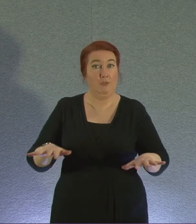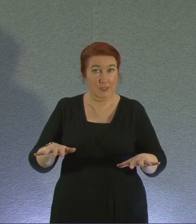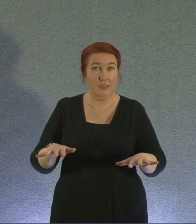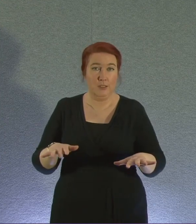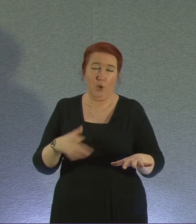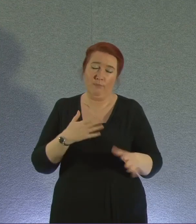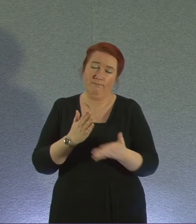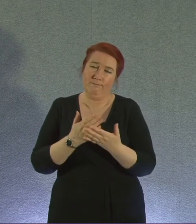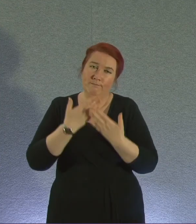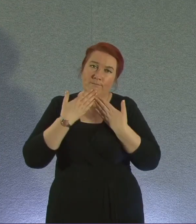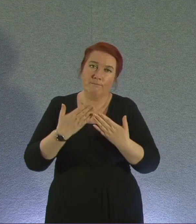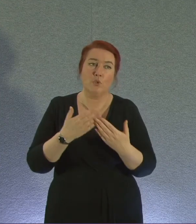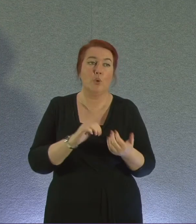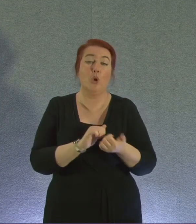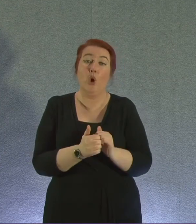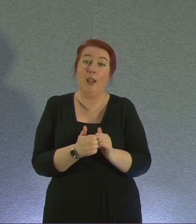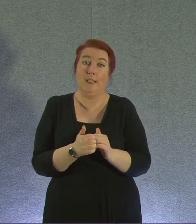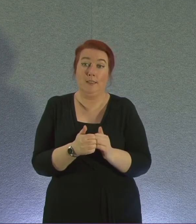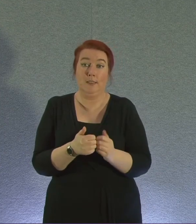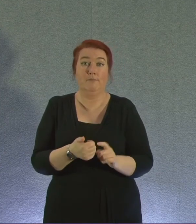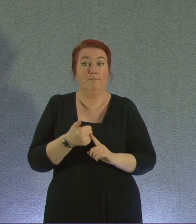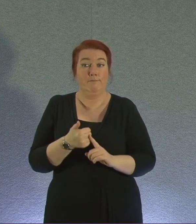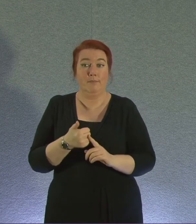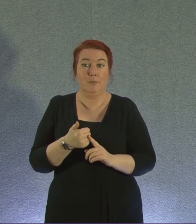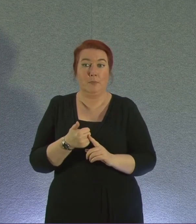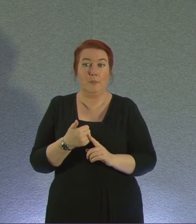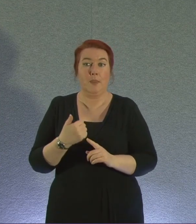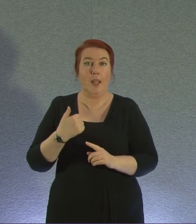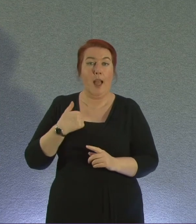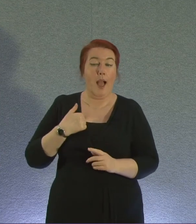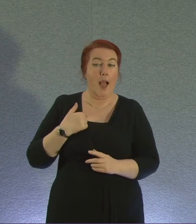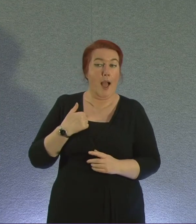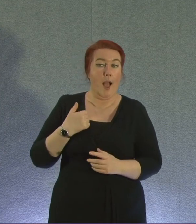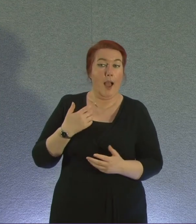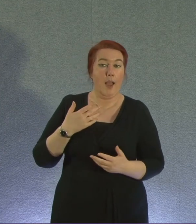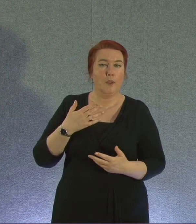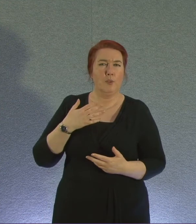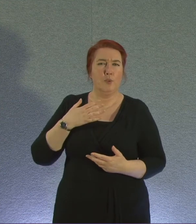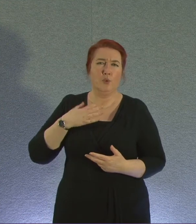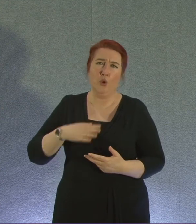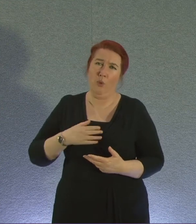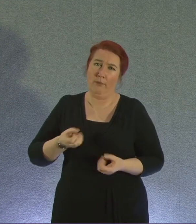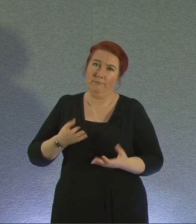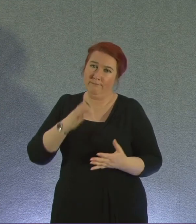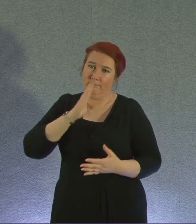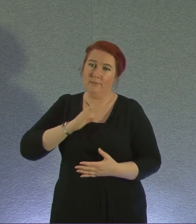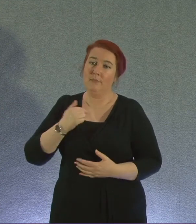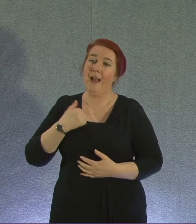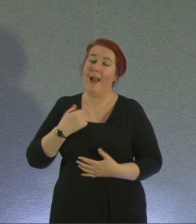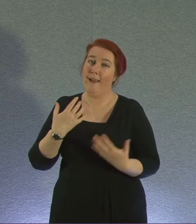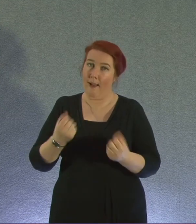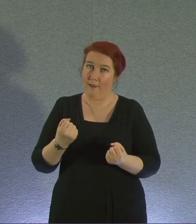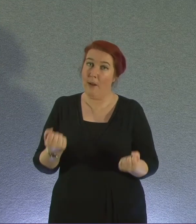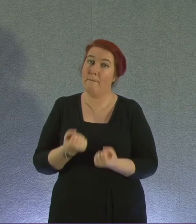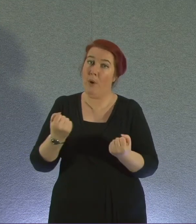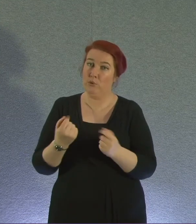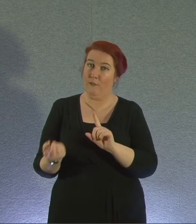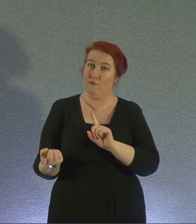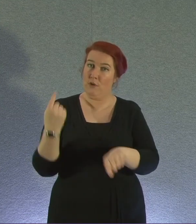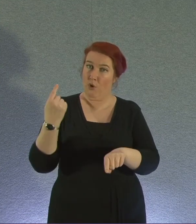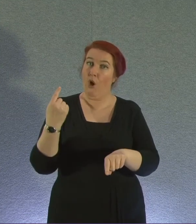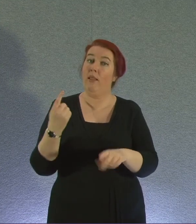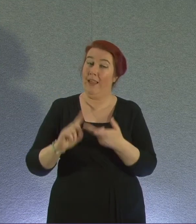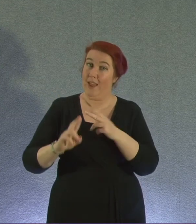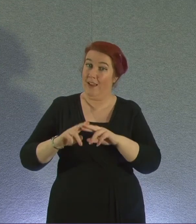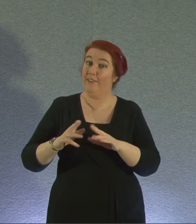assistance. I don't want to cast a pall over members, I do have powers of recall should they be